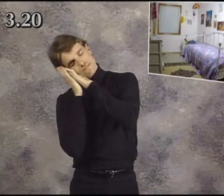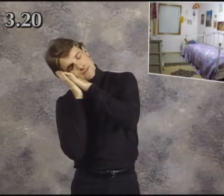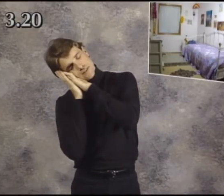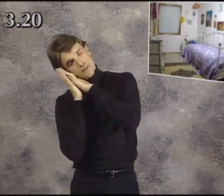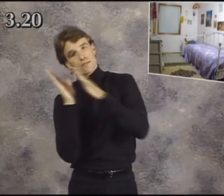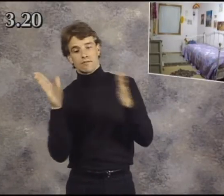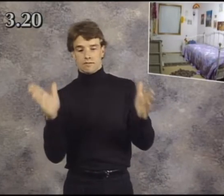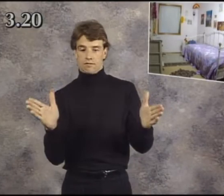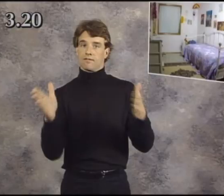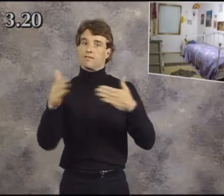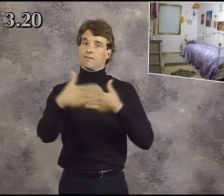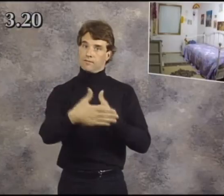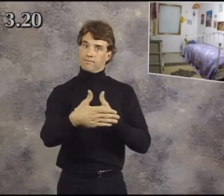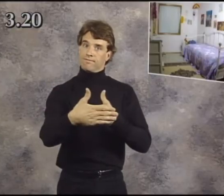Bedroom.